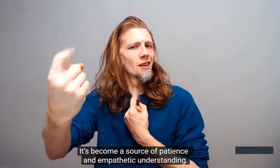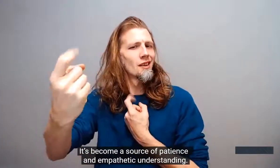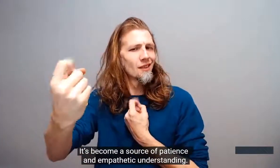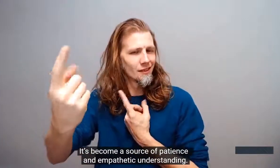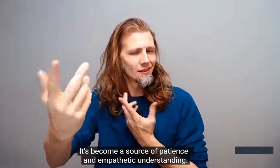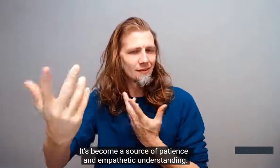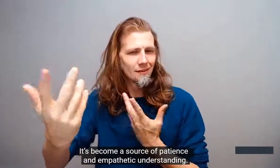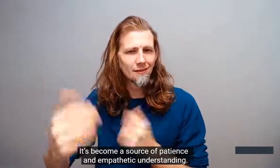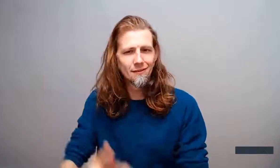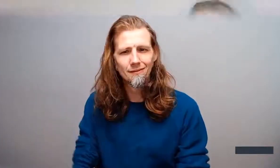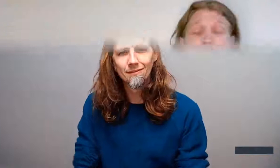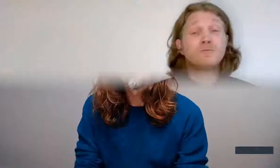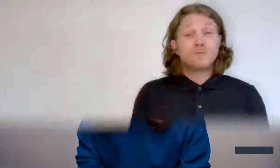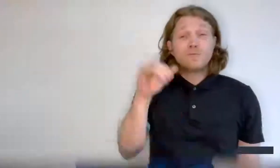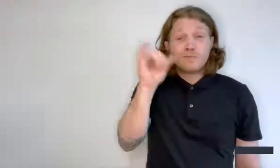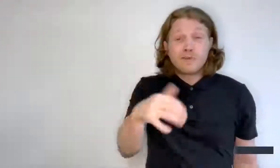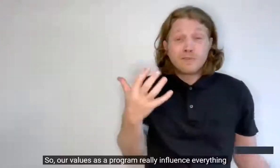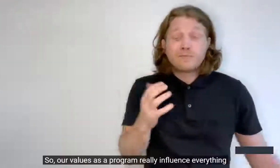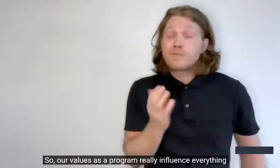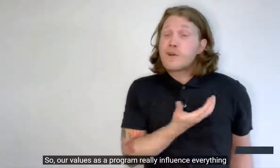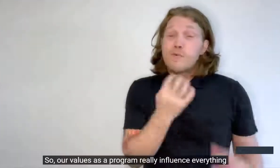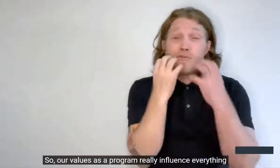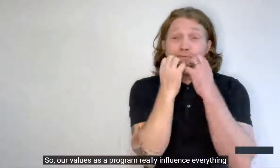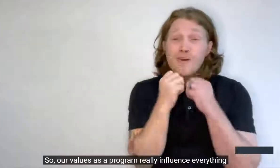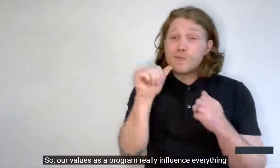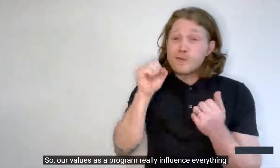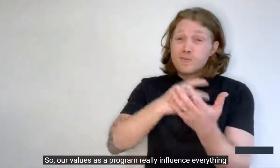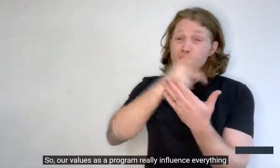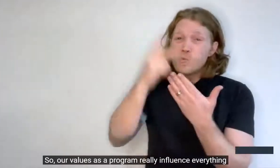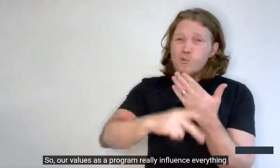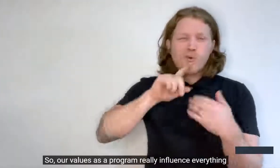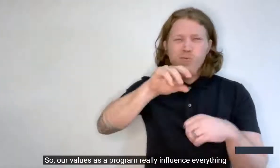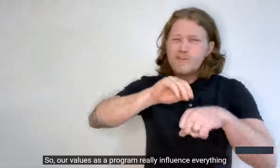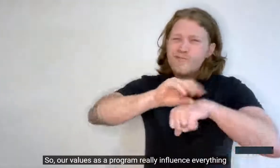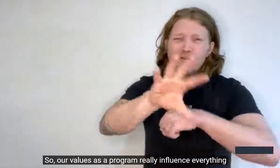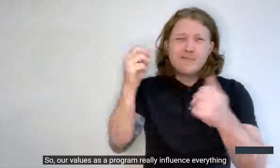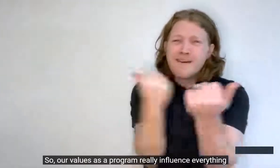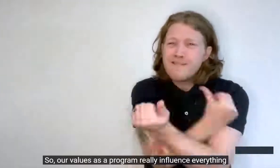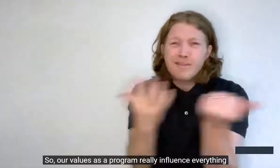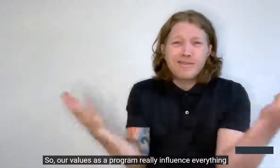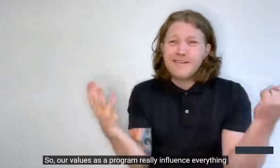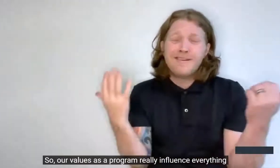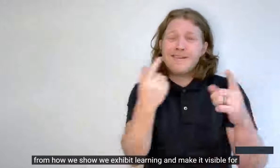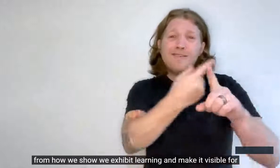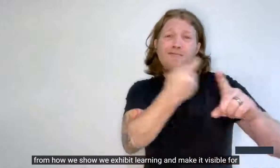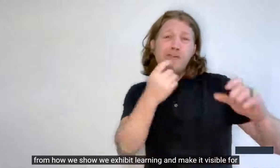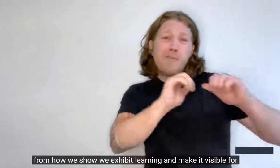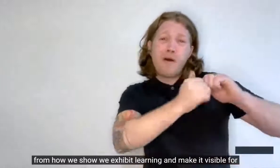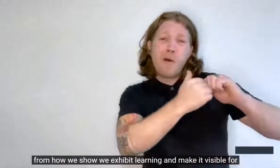and it's taught me a lot more empathy and understanding. Our values as a program really have an influence on everything we